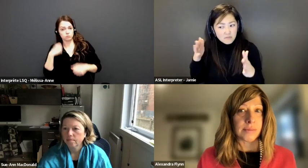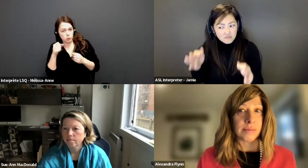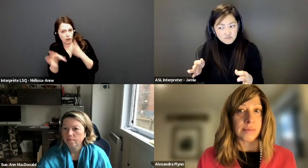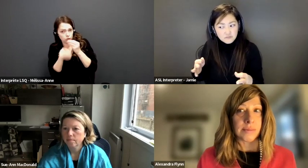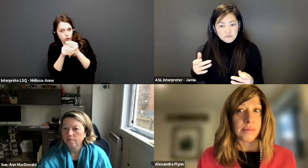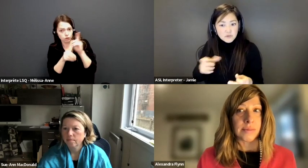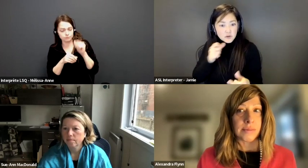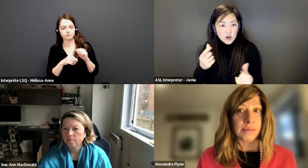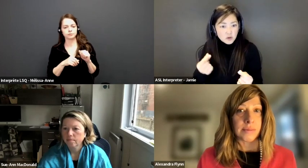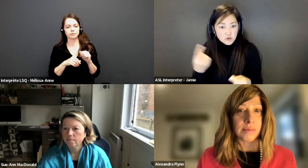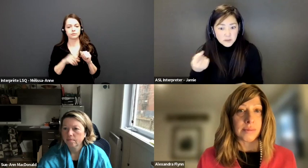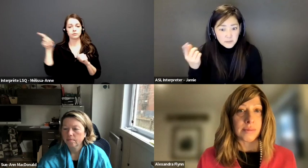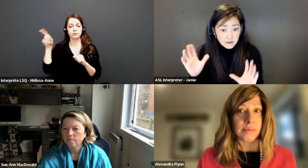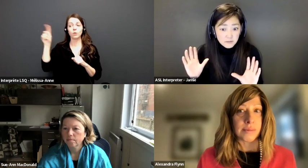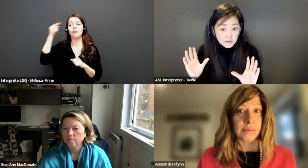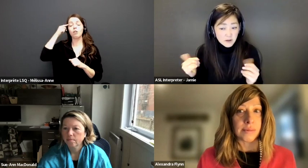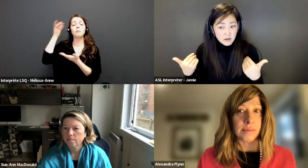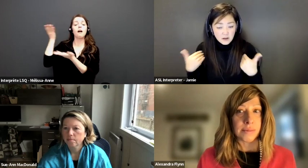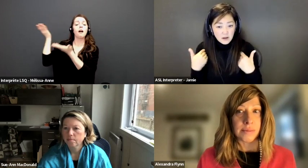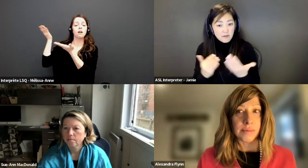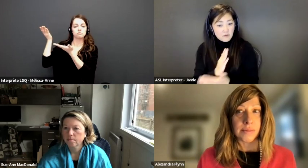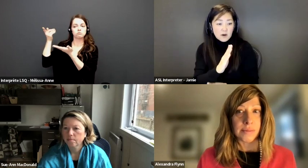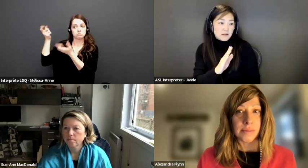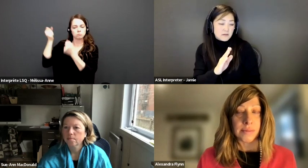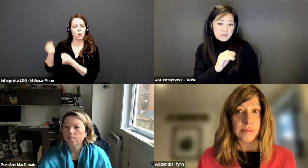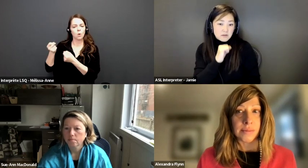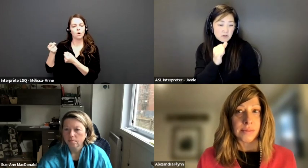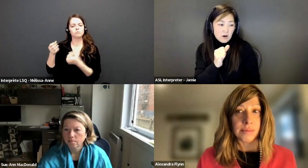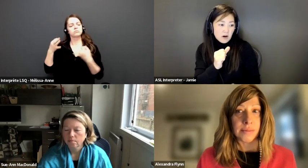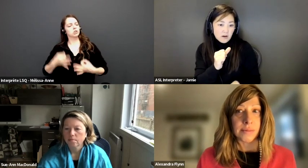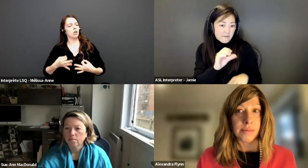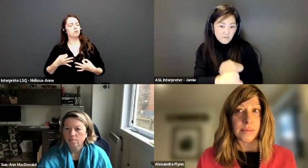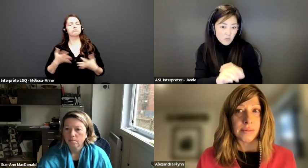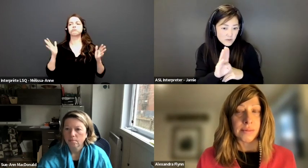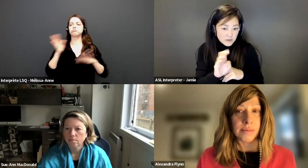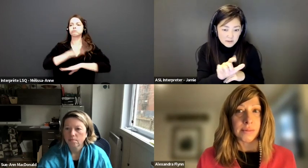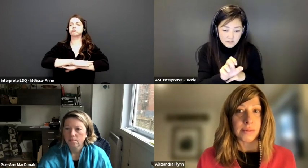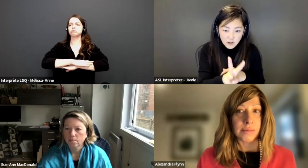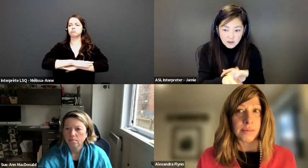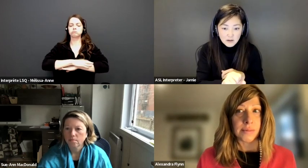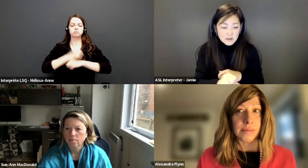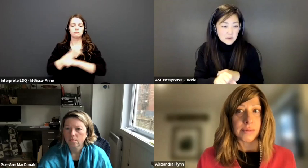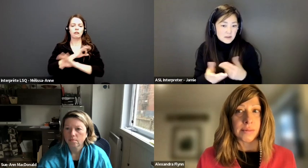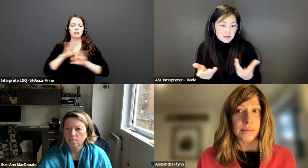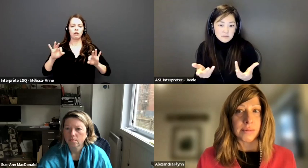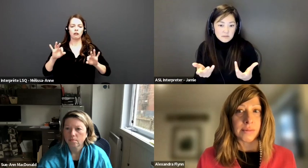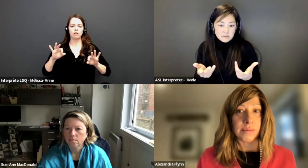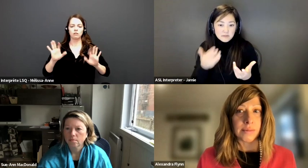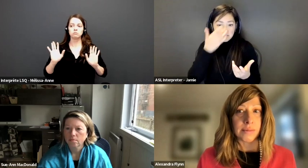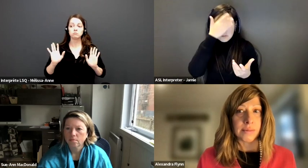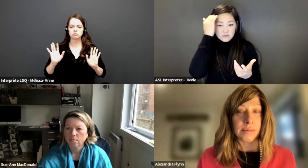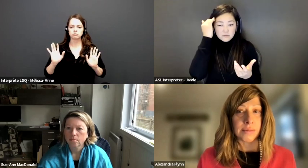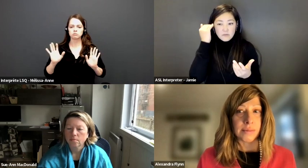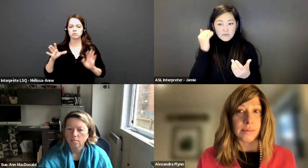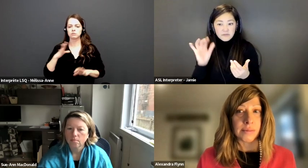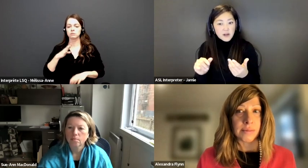things, not to enforce particular sections of bylaws, not to have particular enforcement programs. And